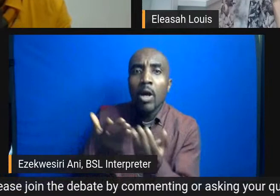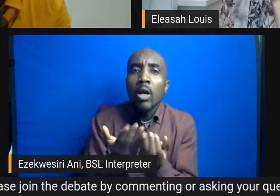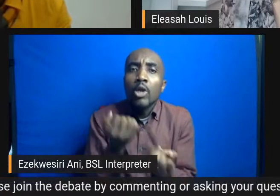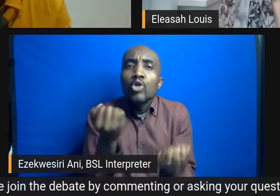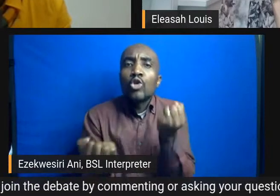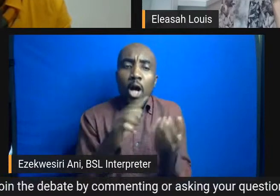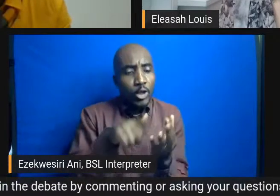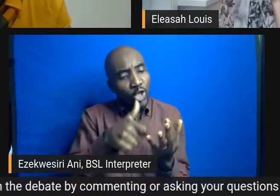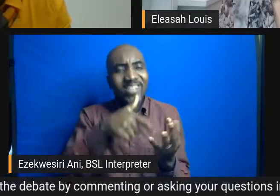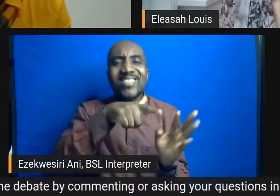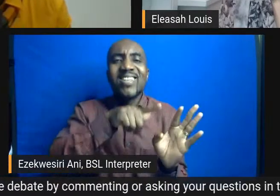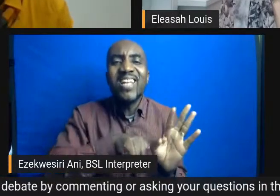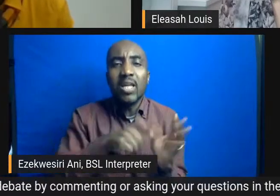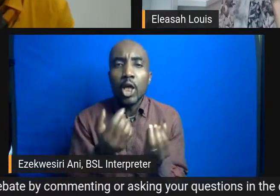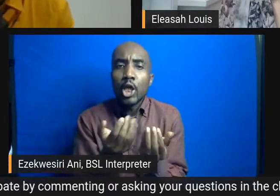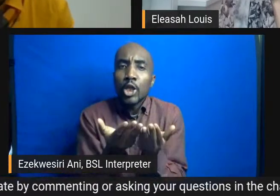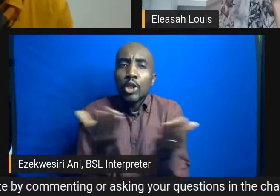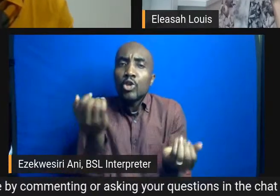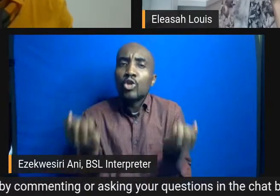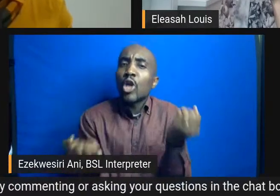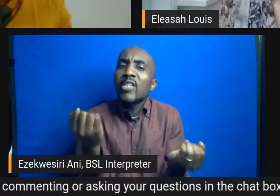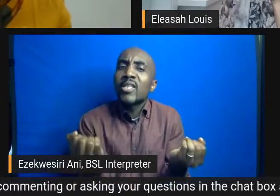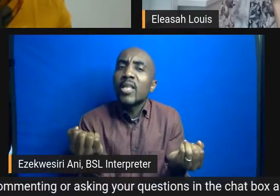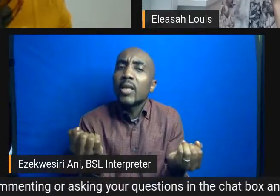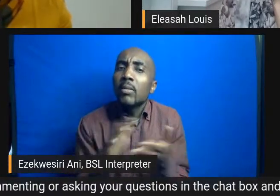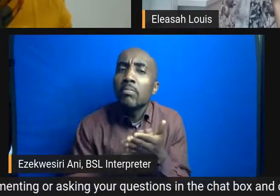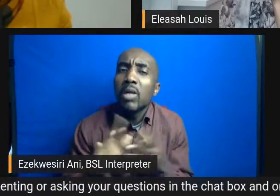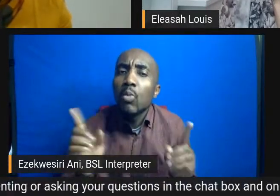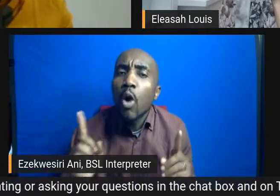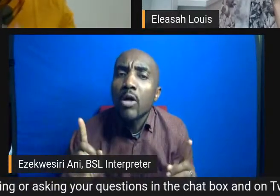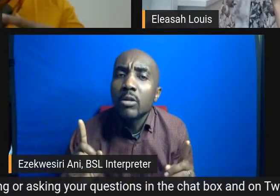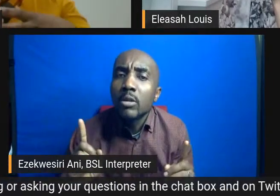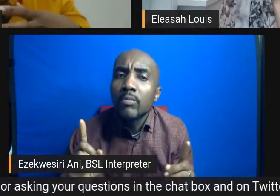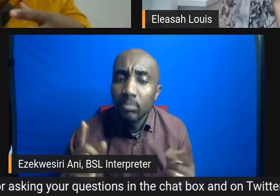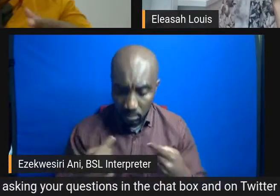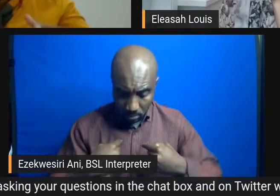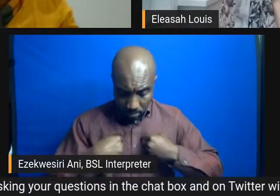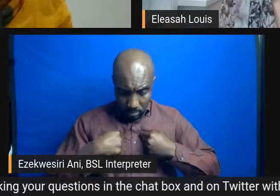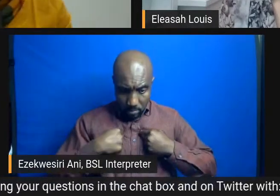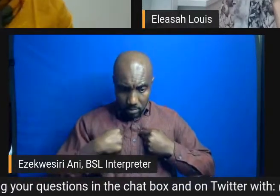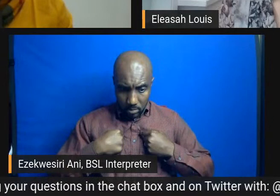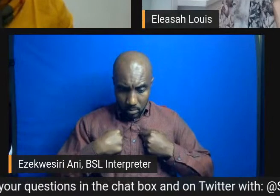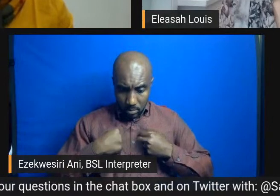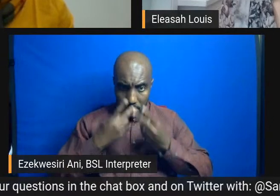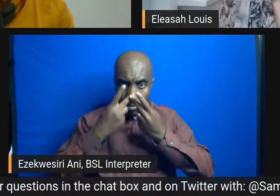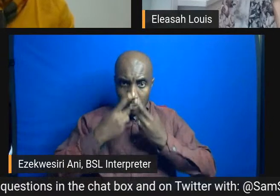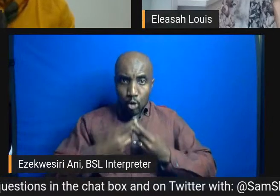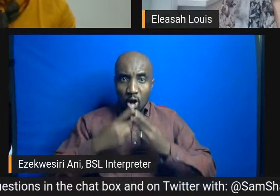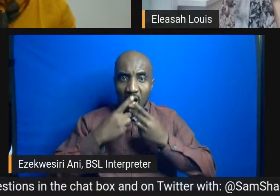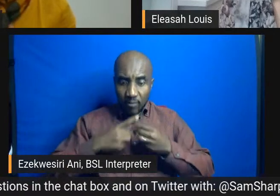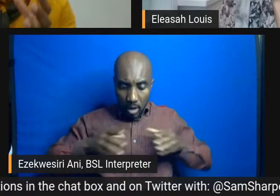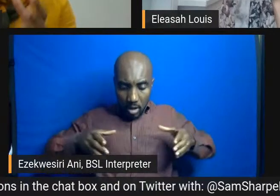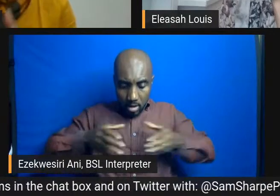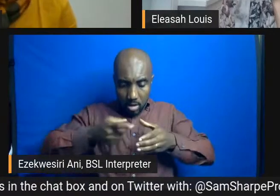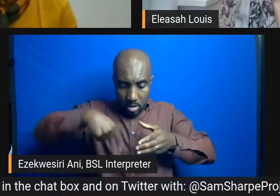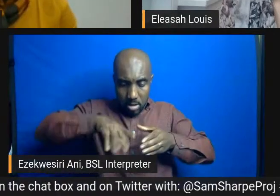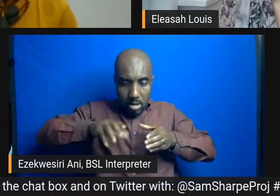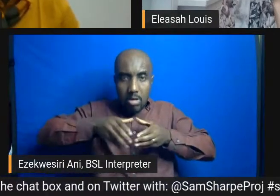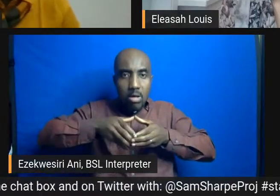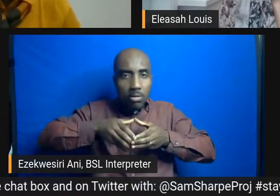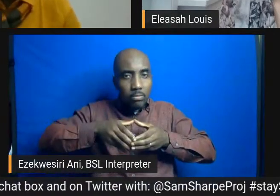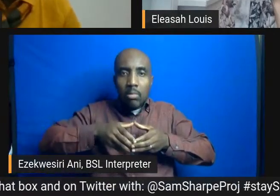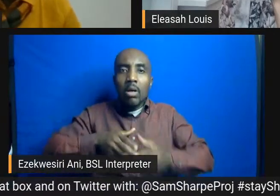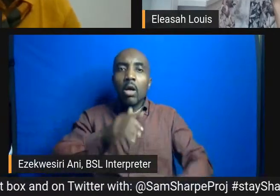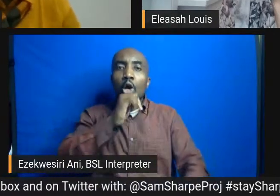mean, right? This is not just about looking after ourselves as a small circle. And actually, Christian Aid